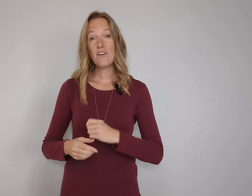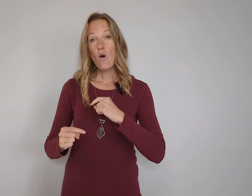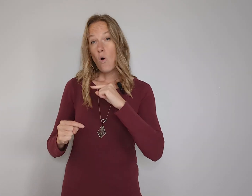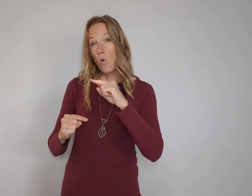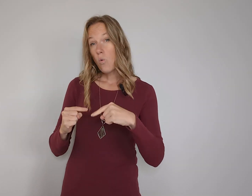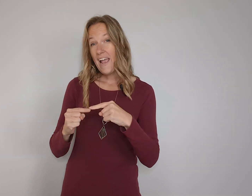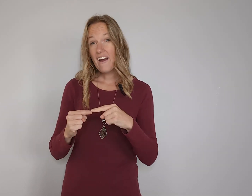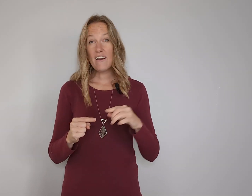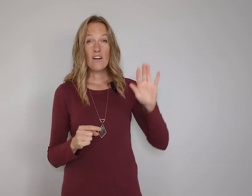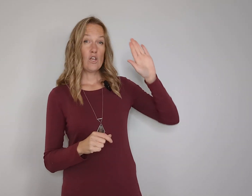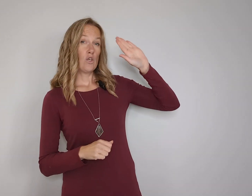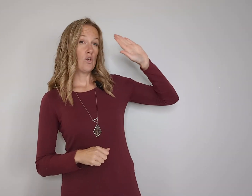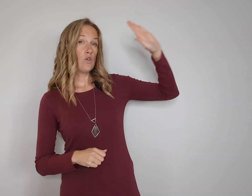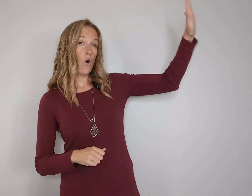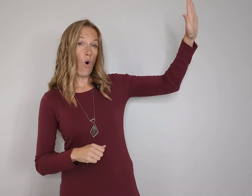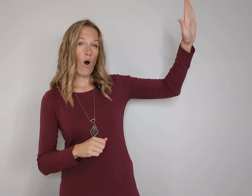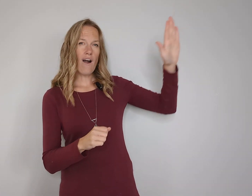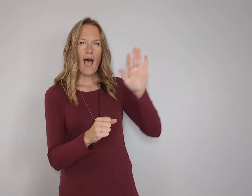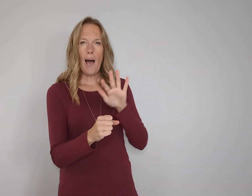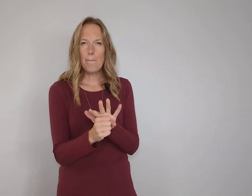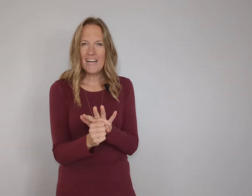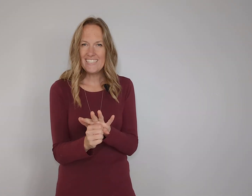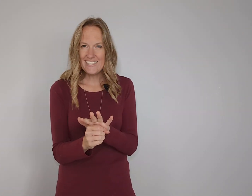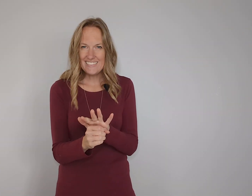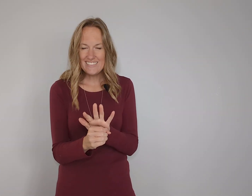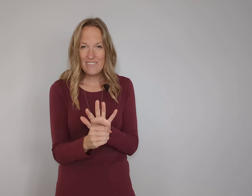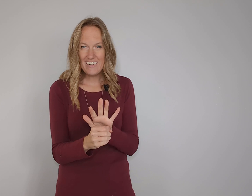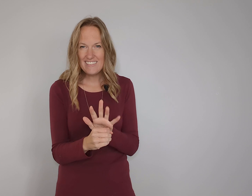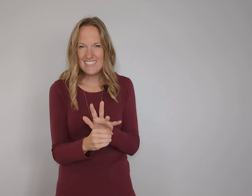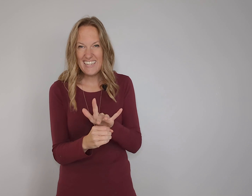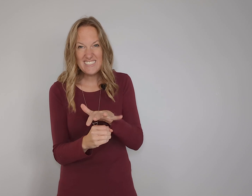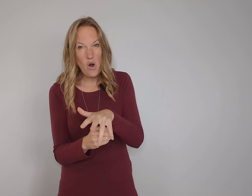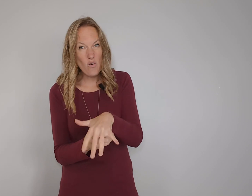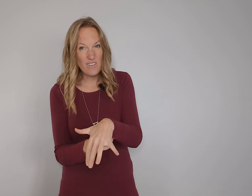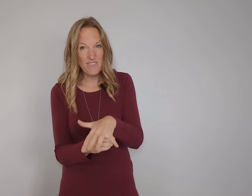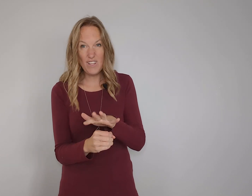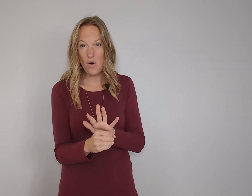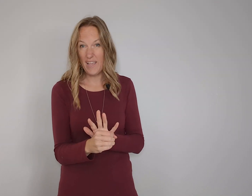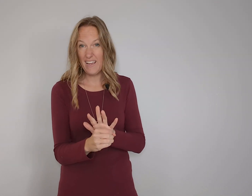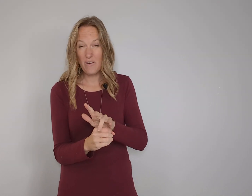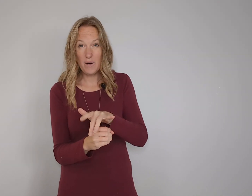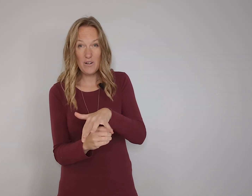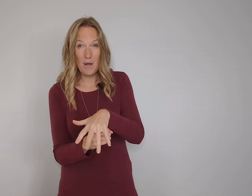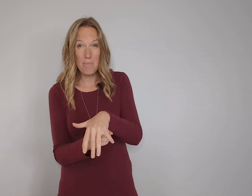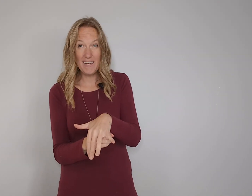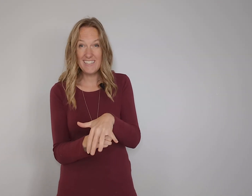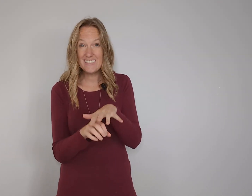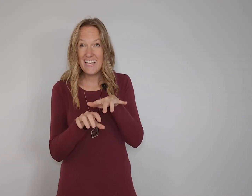then where your abundance. So over here, it's like it's overflowing. Where your abundance and